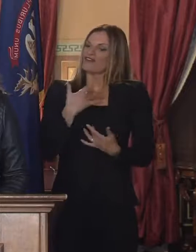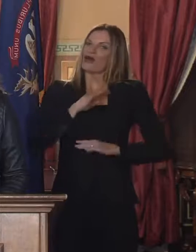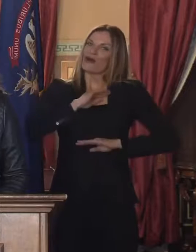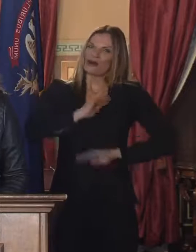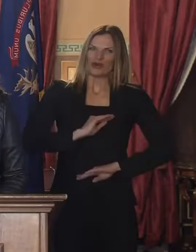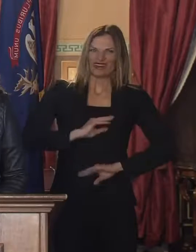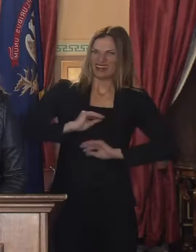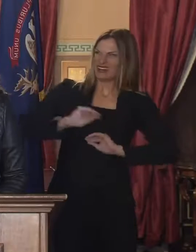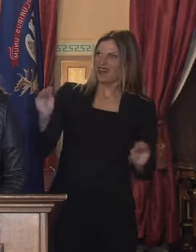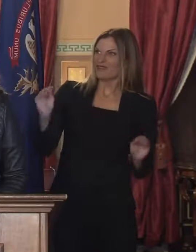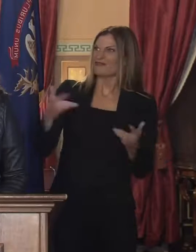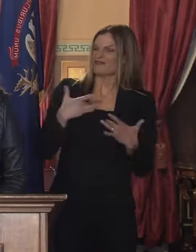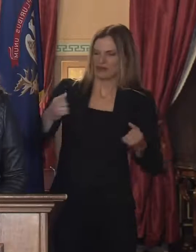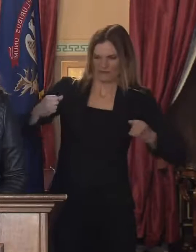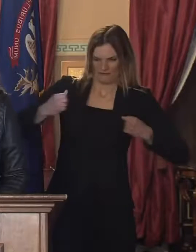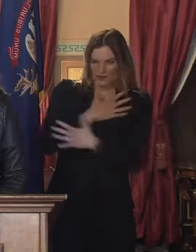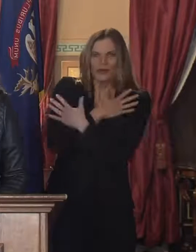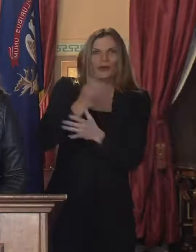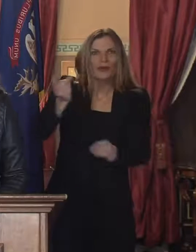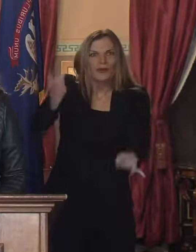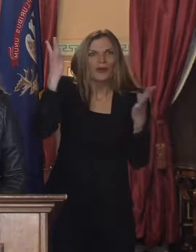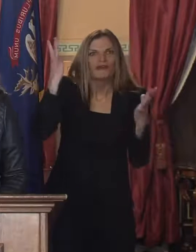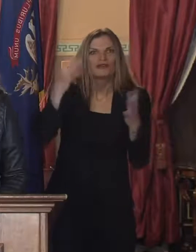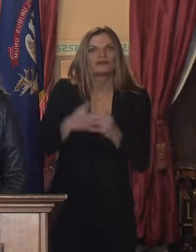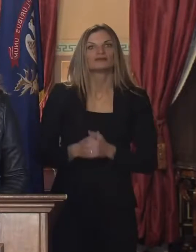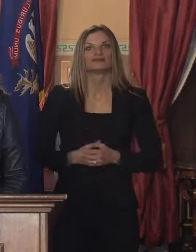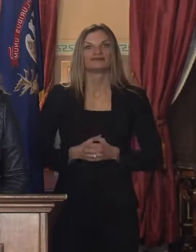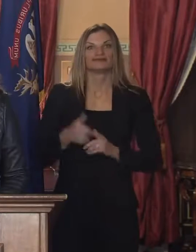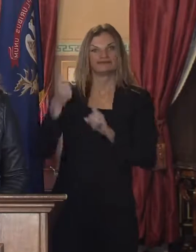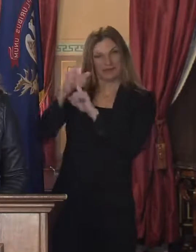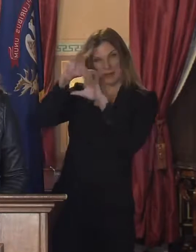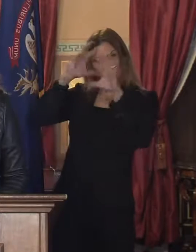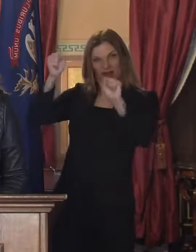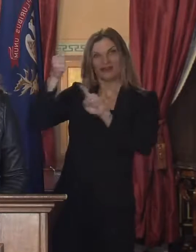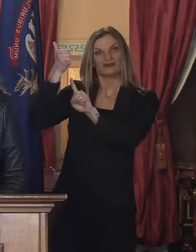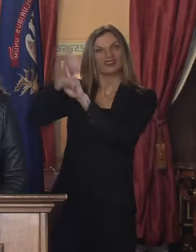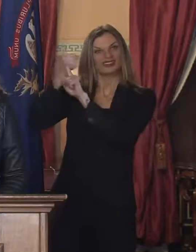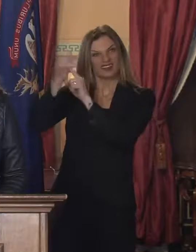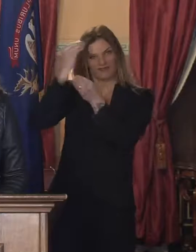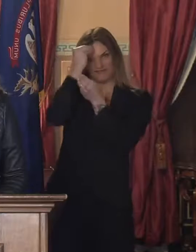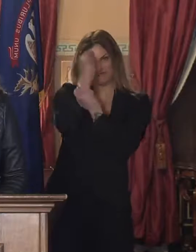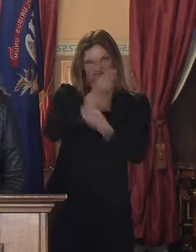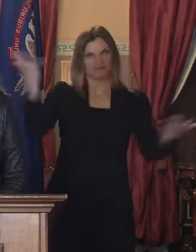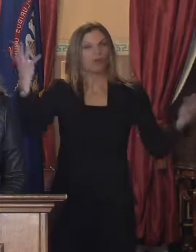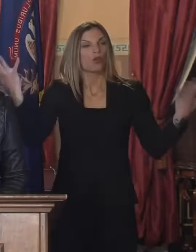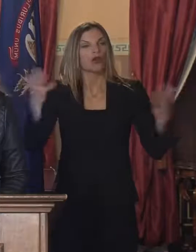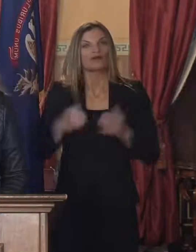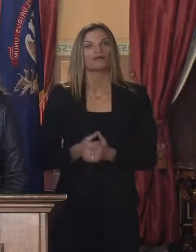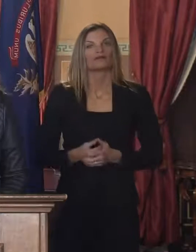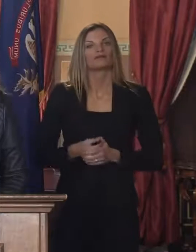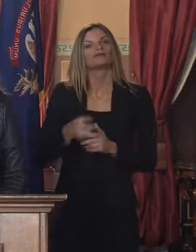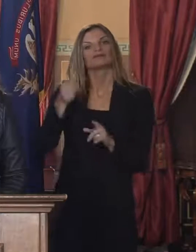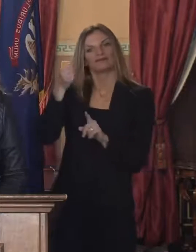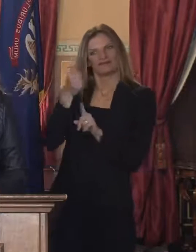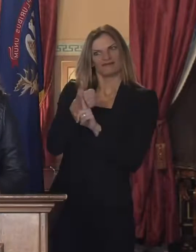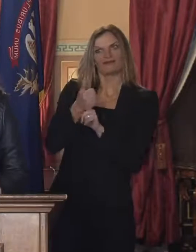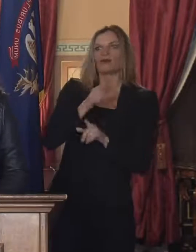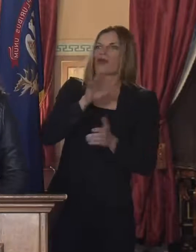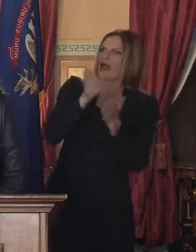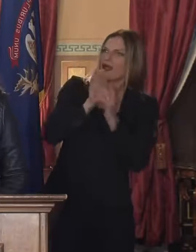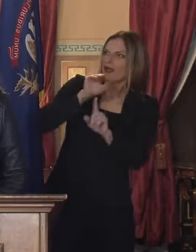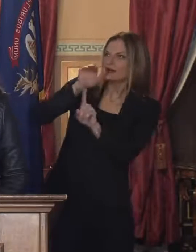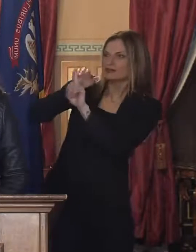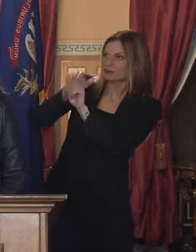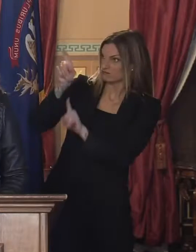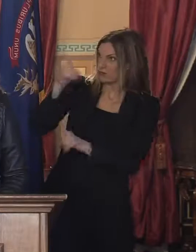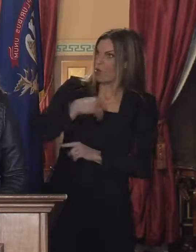division. Just last week, the President of the United States stood before the American people and refused to